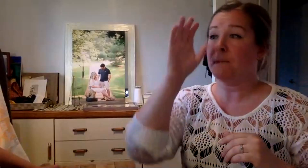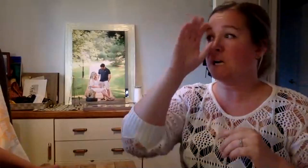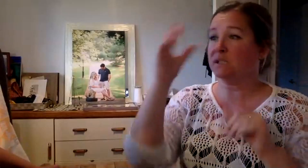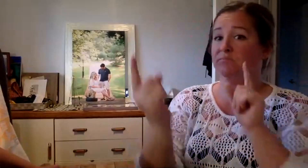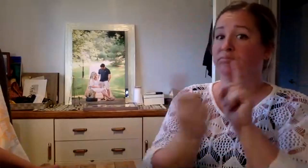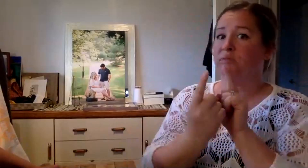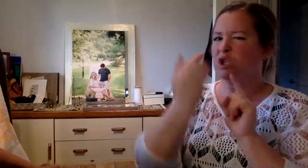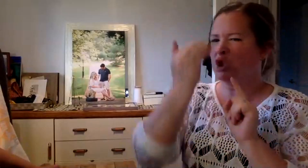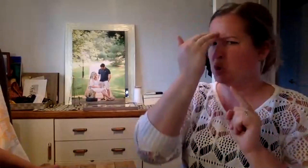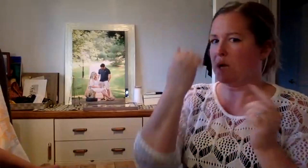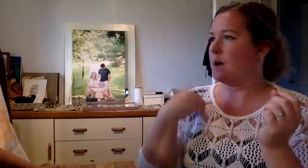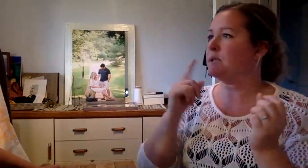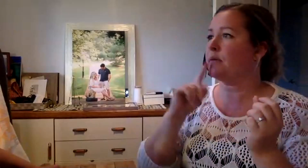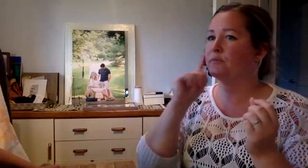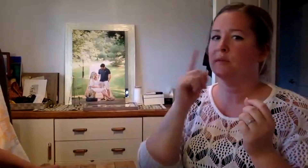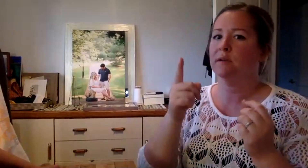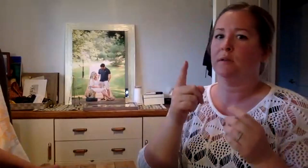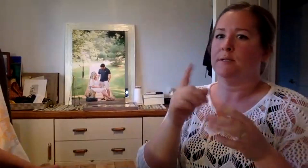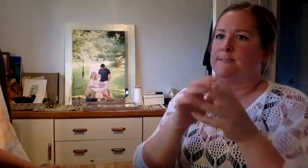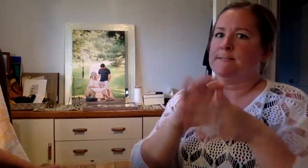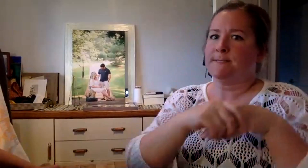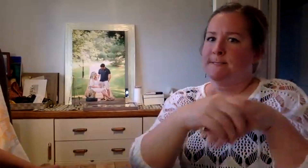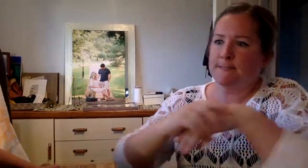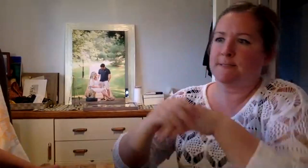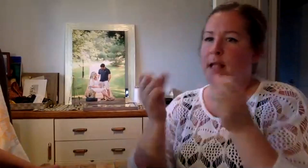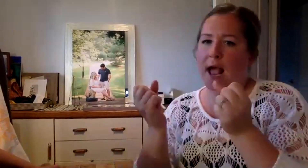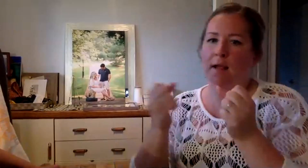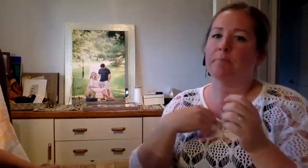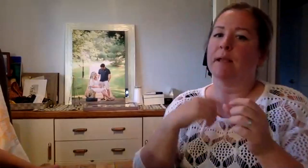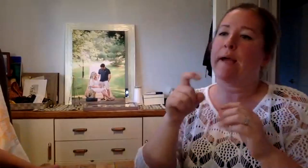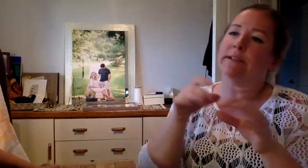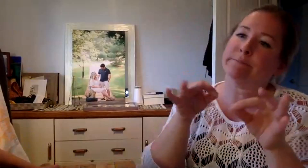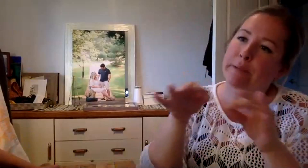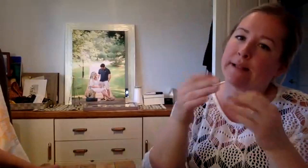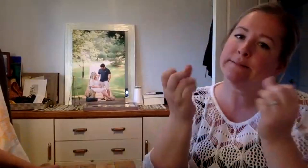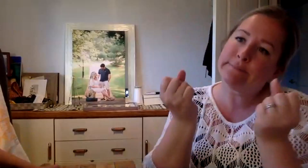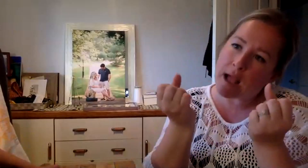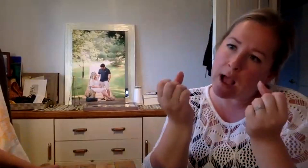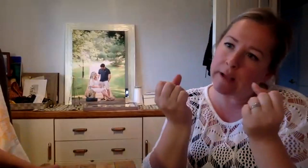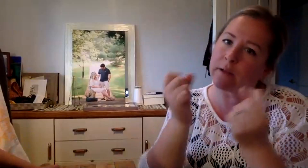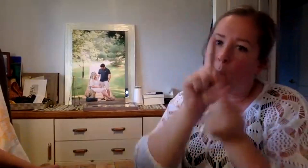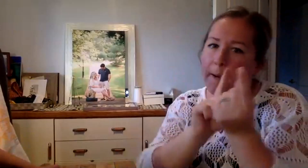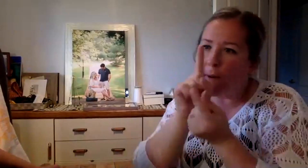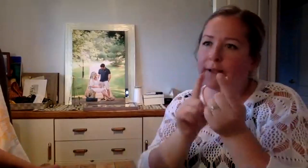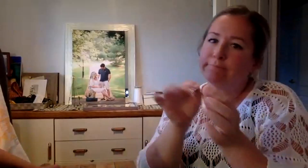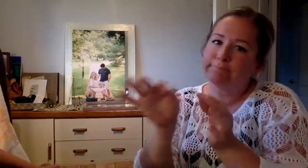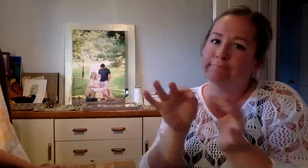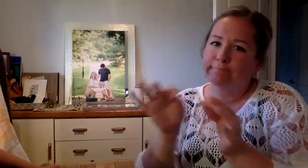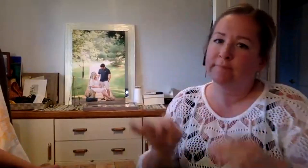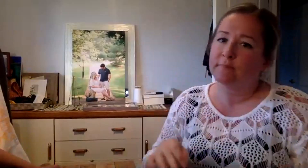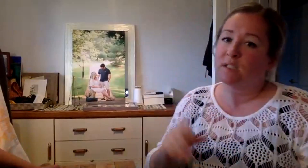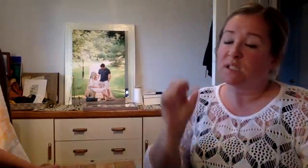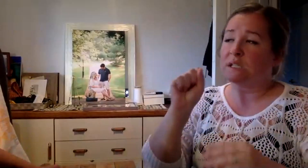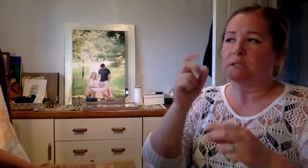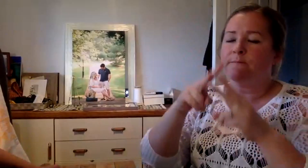very discomforting, and they love signing. And I really communicate well with them, and the gesturing but using different